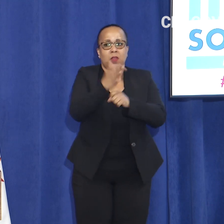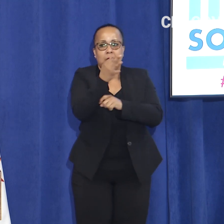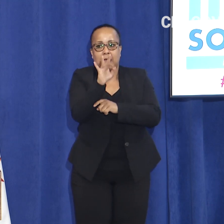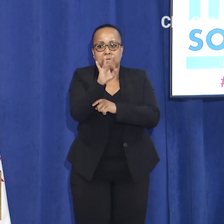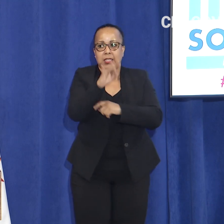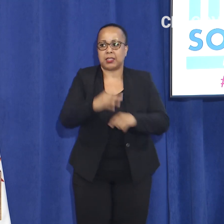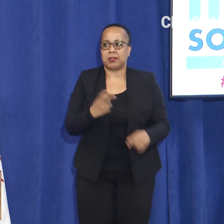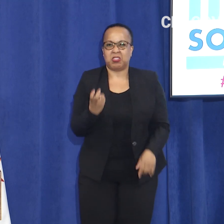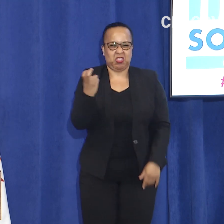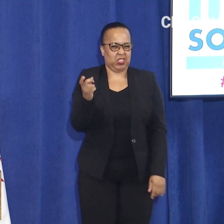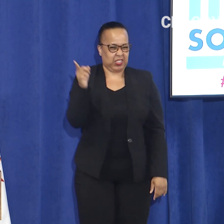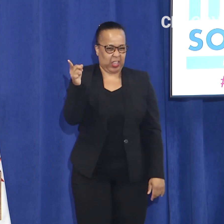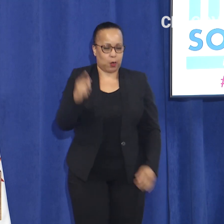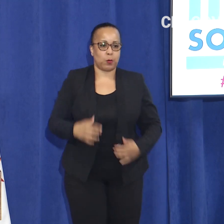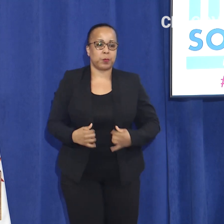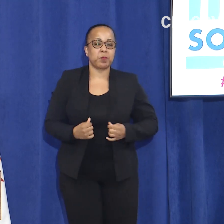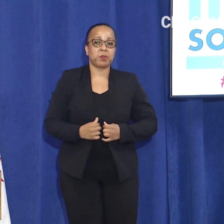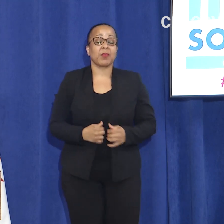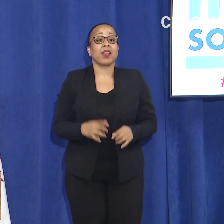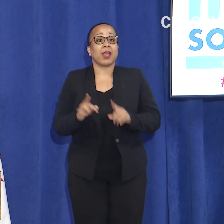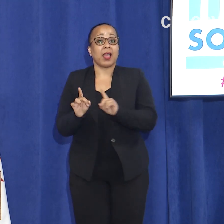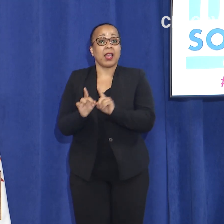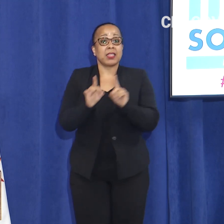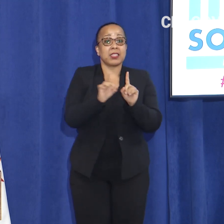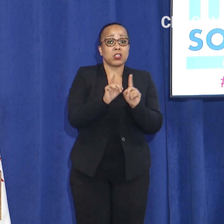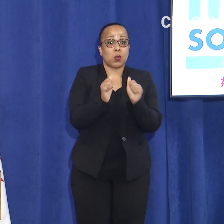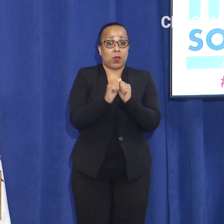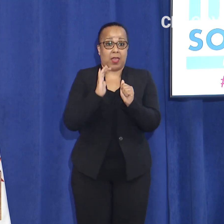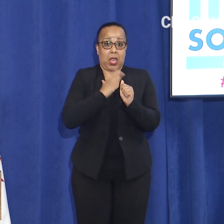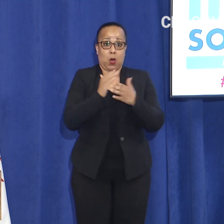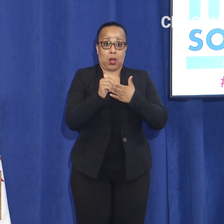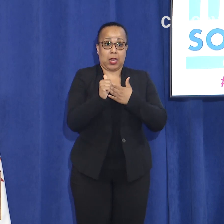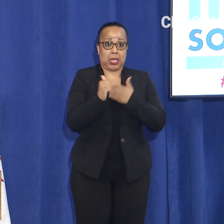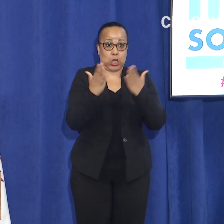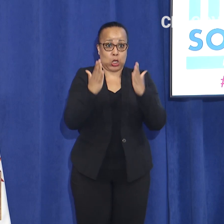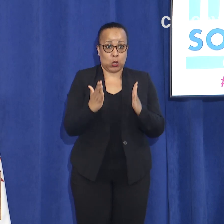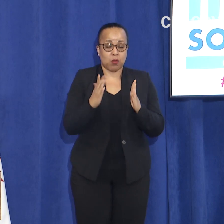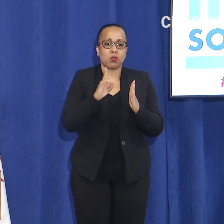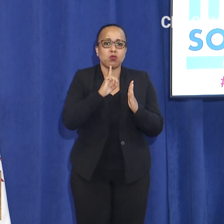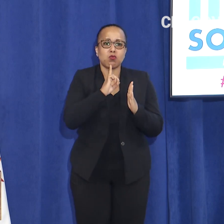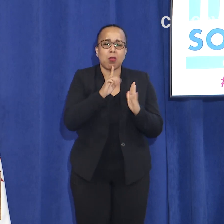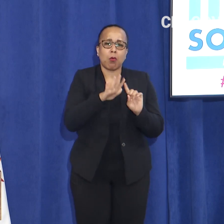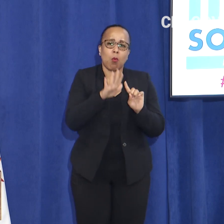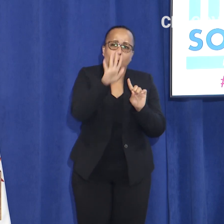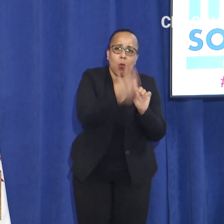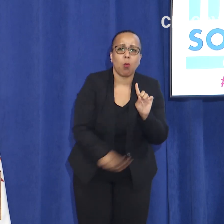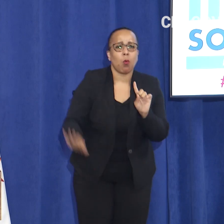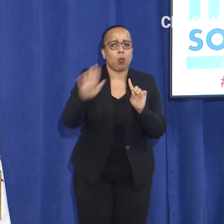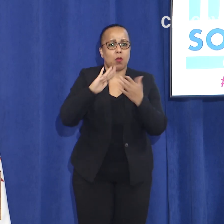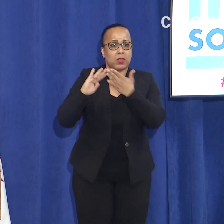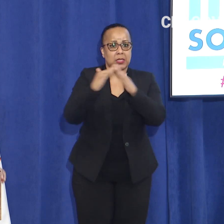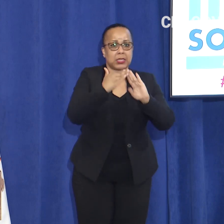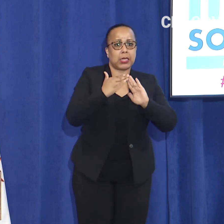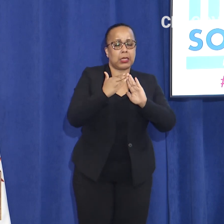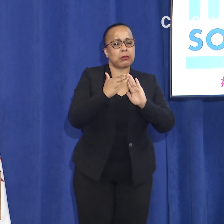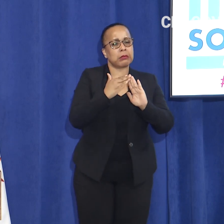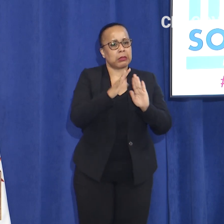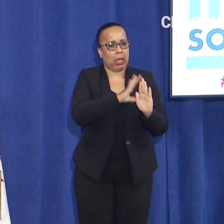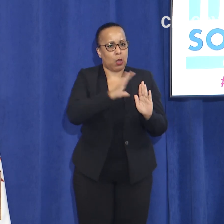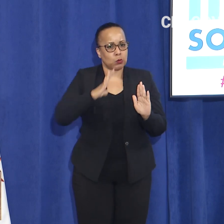there. And that's in addition to our leaders really across the city, including city council